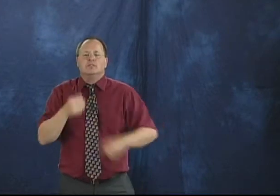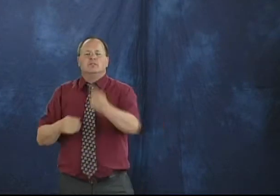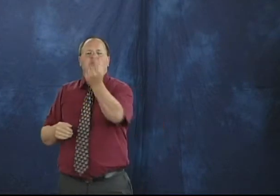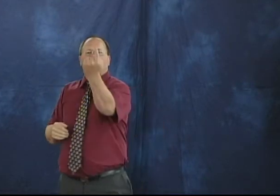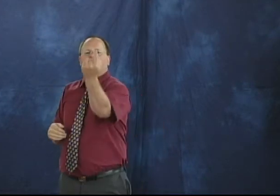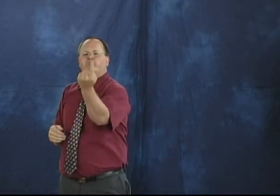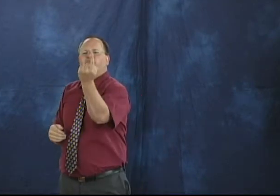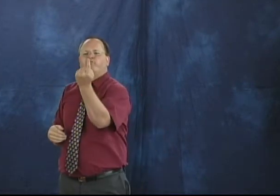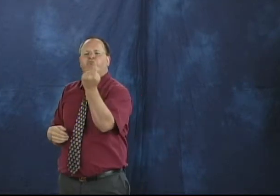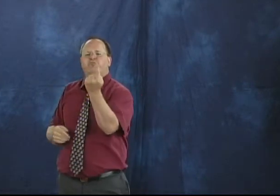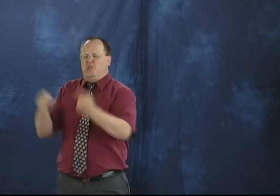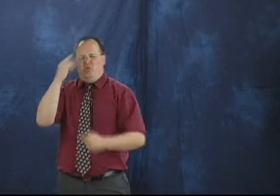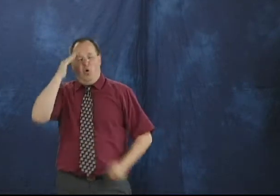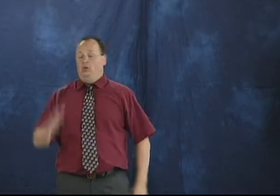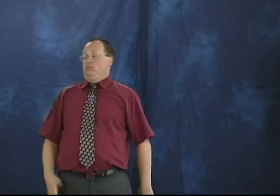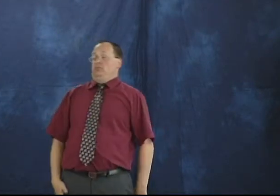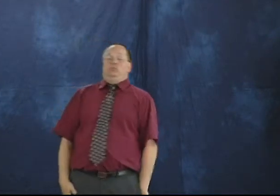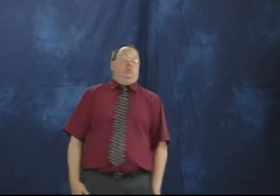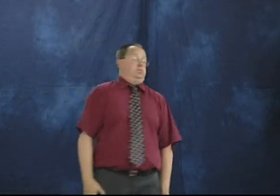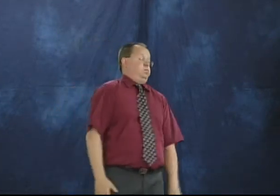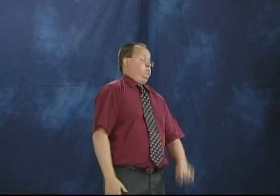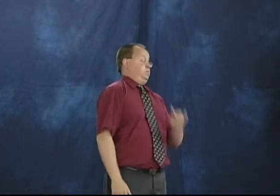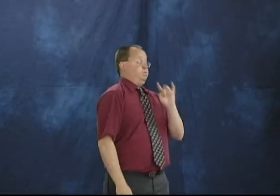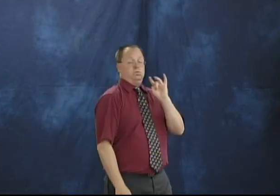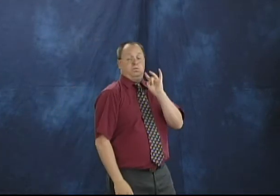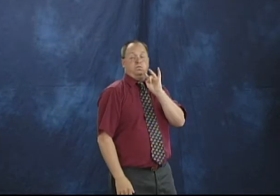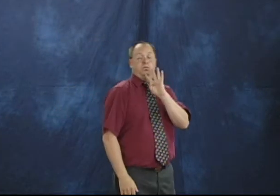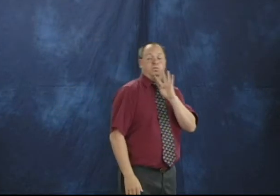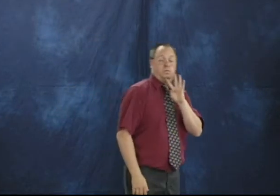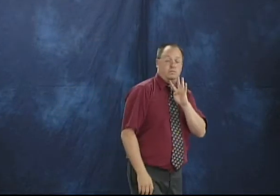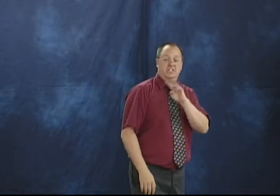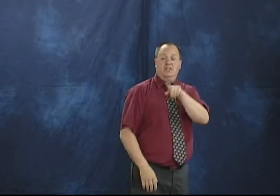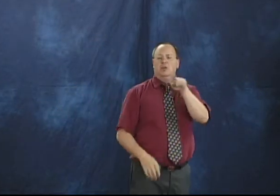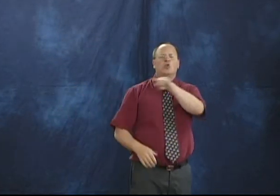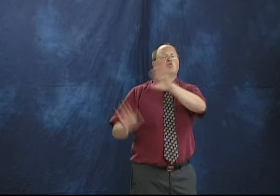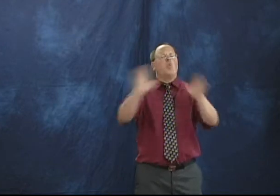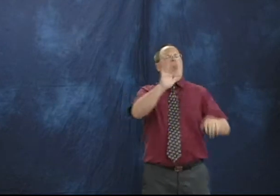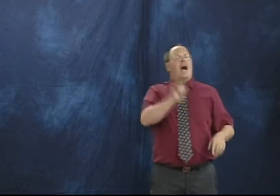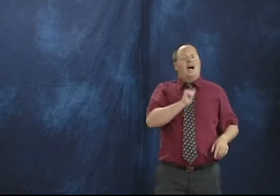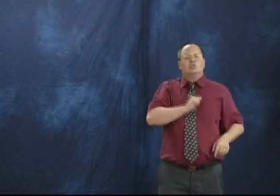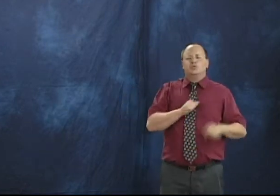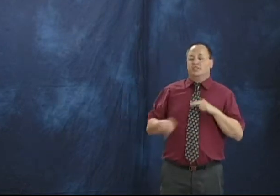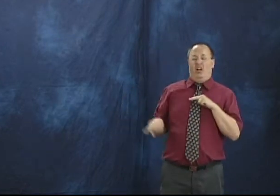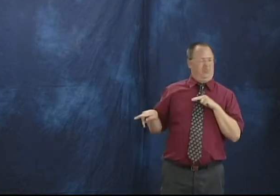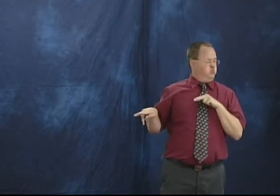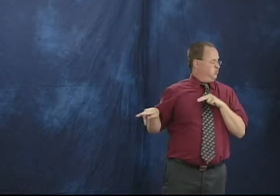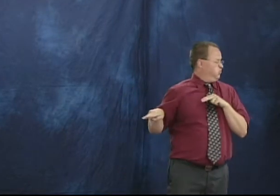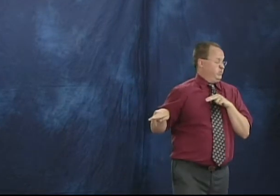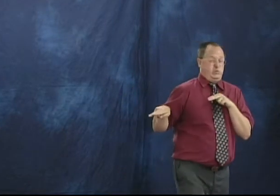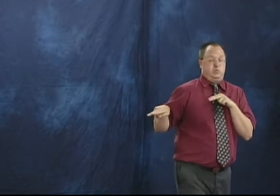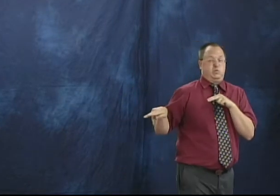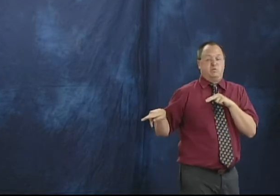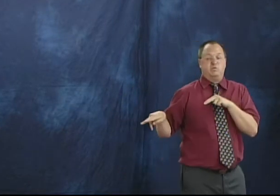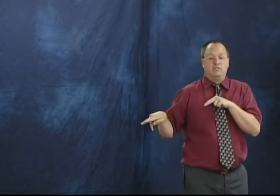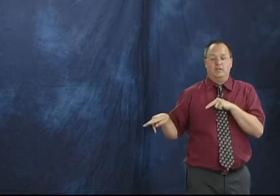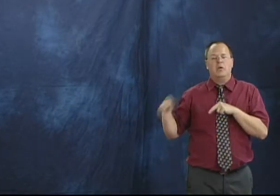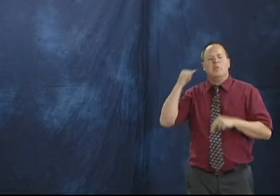Okay, suppose a deaf prostitute came in here now, and people might shun her and